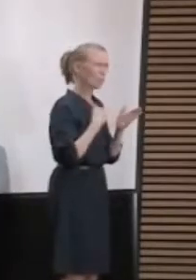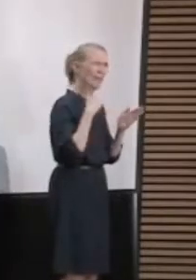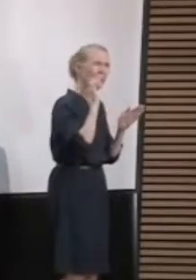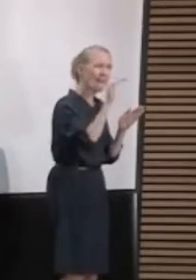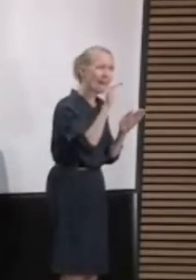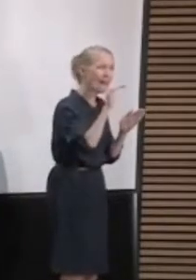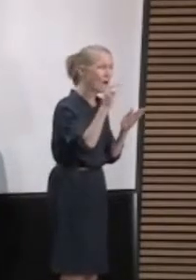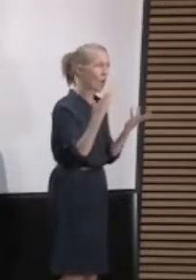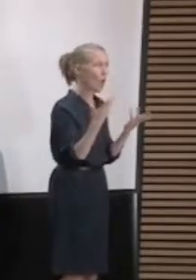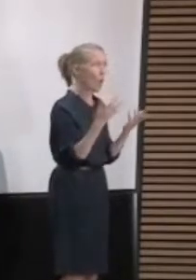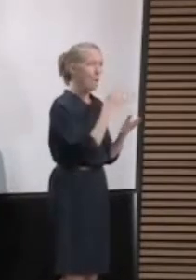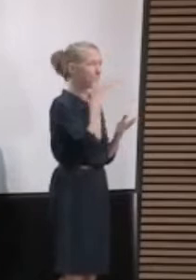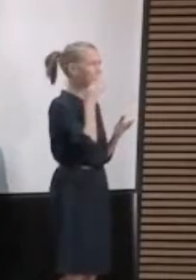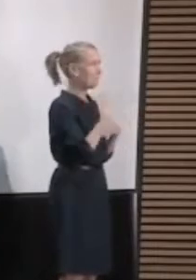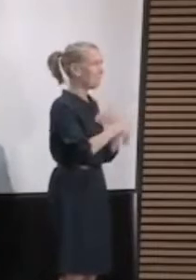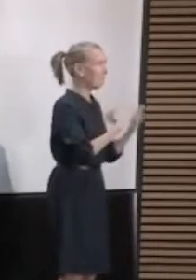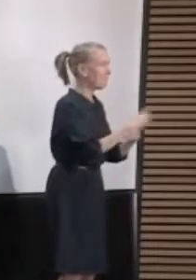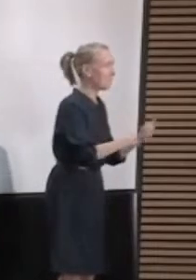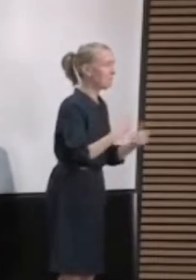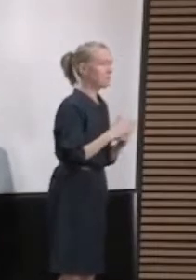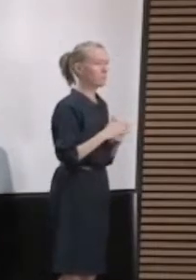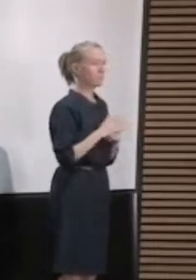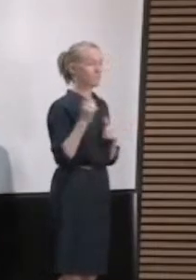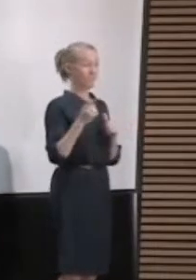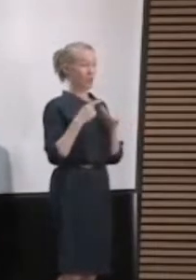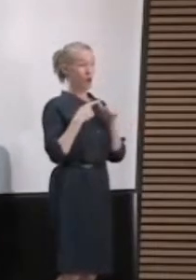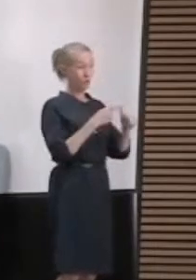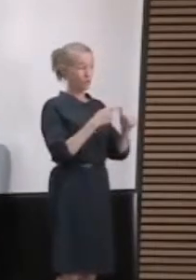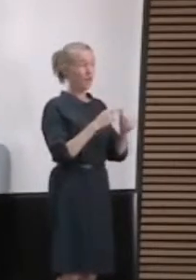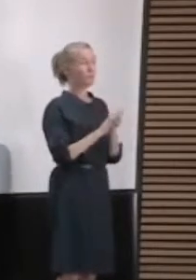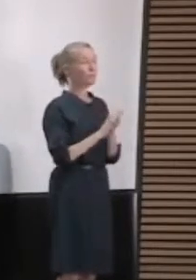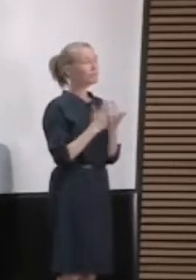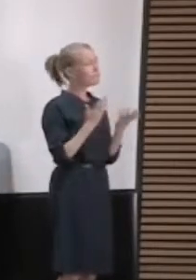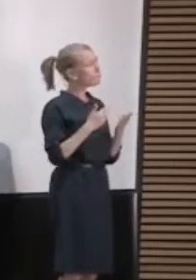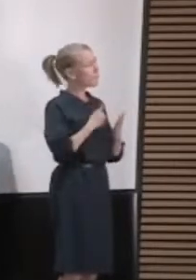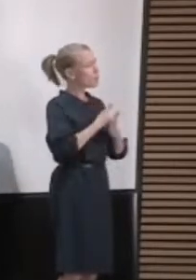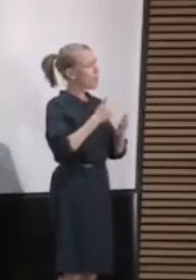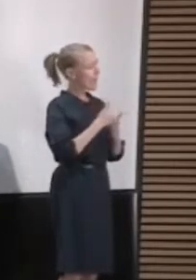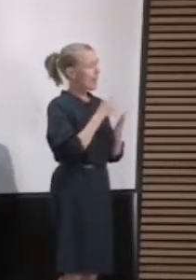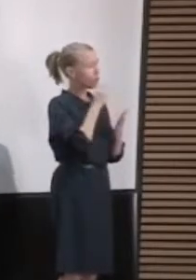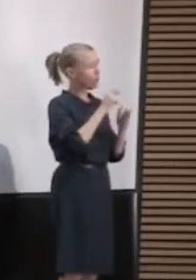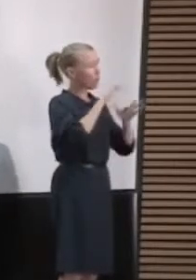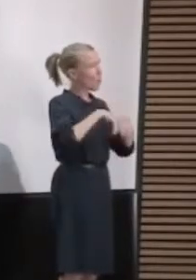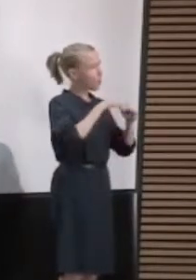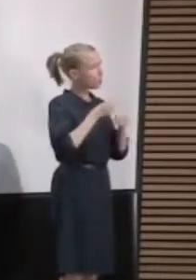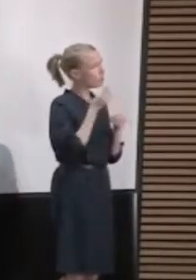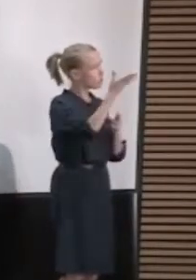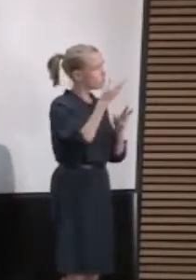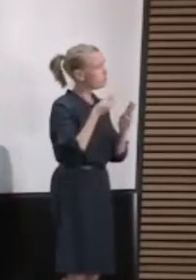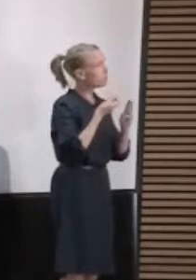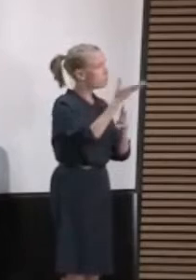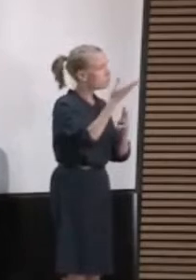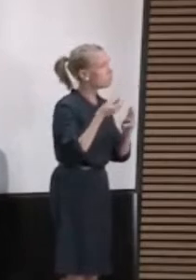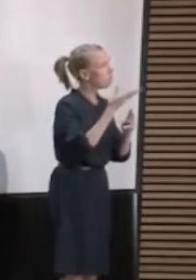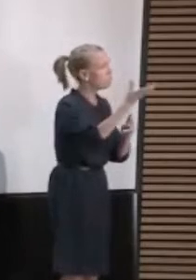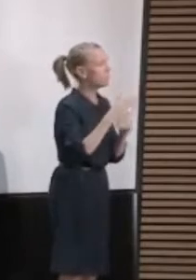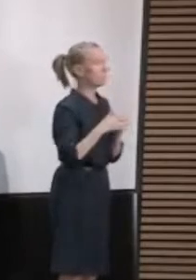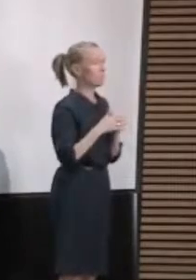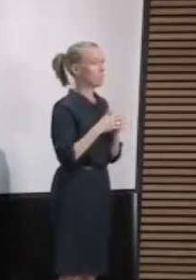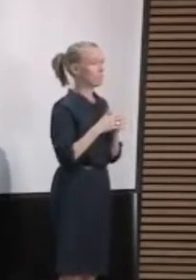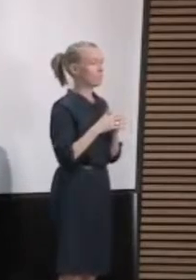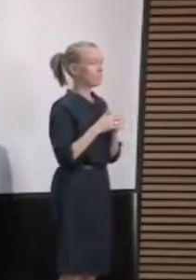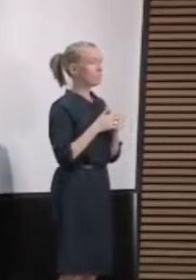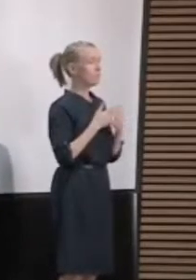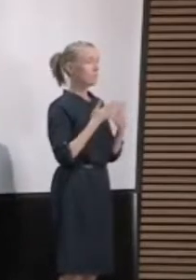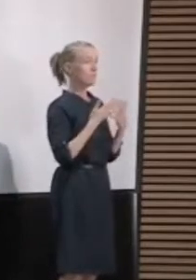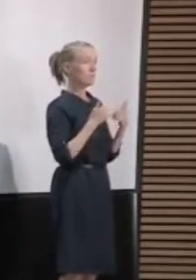but we were providing reporting through. I think that reporting showed progress, and as I've said here before, it wasn't necessarily the pace and extent